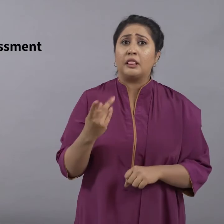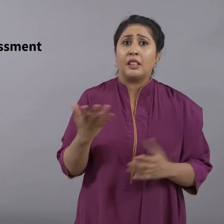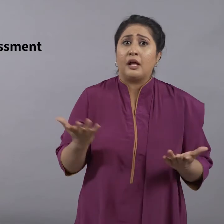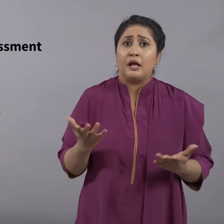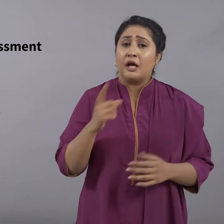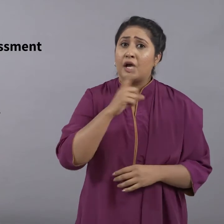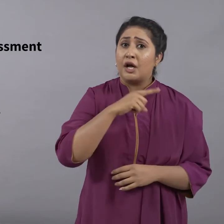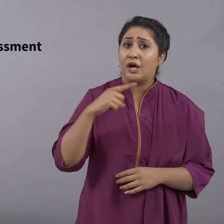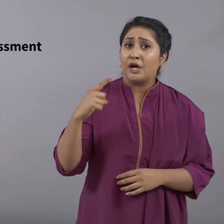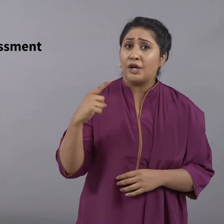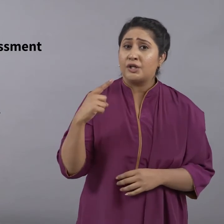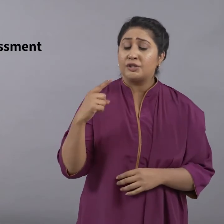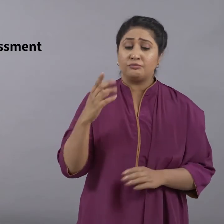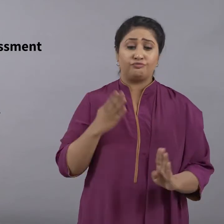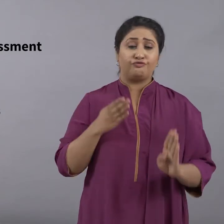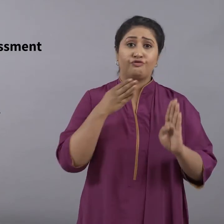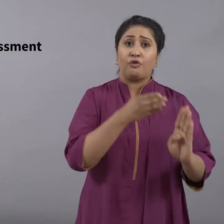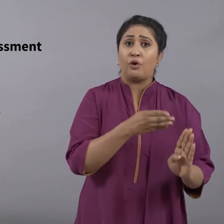English is as follows.